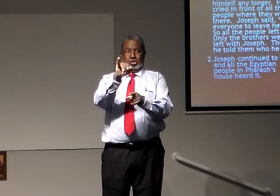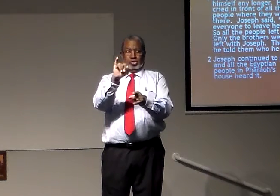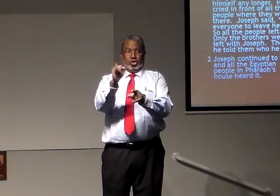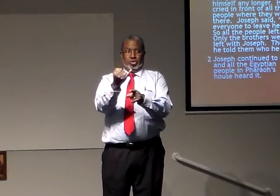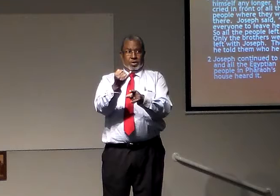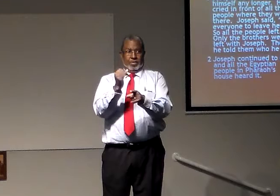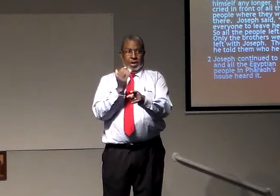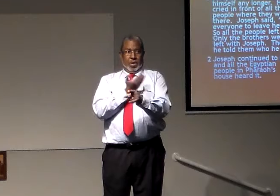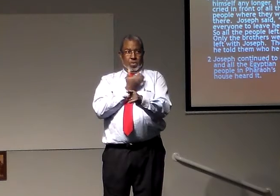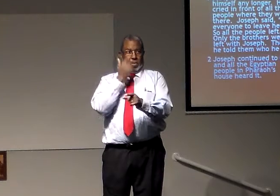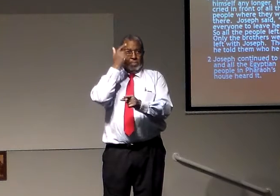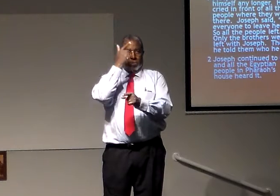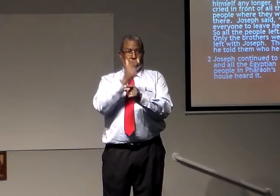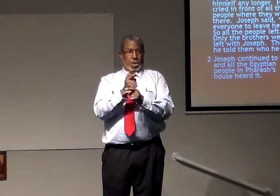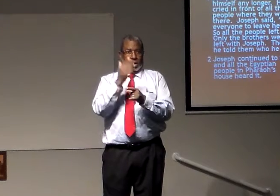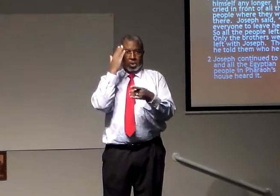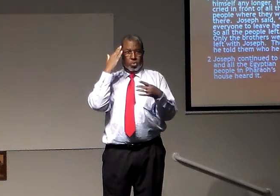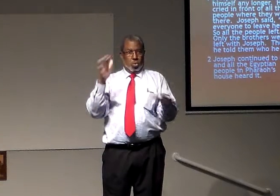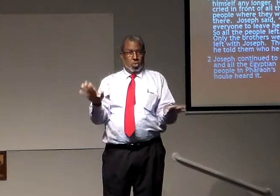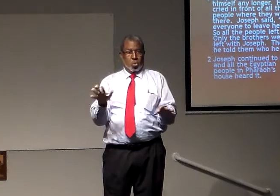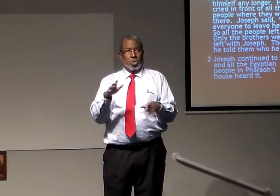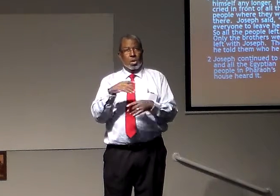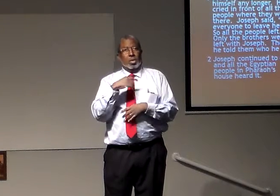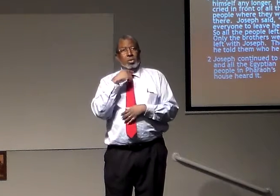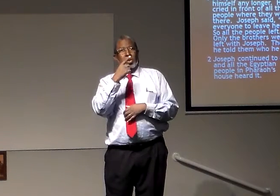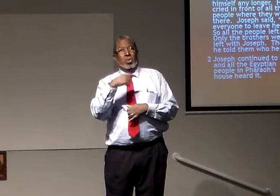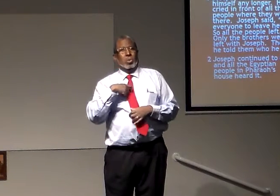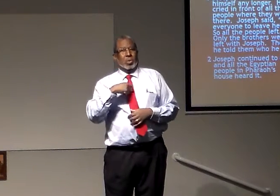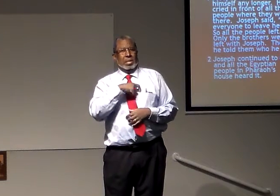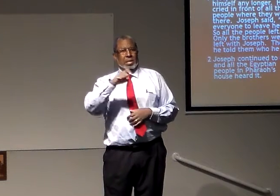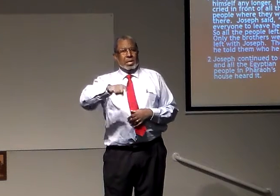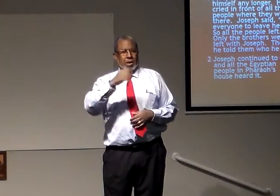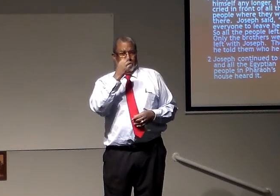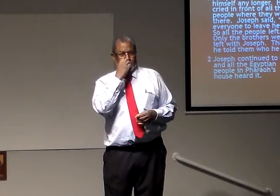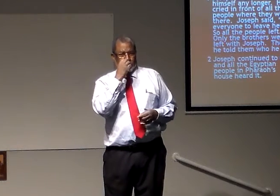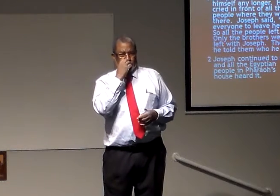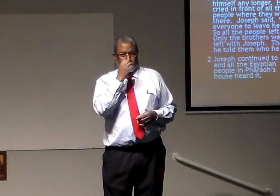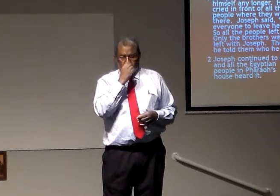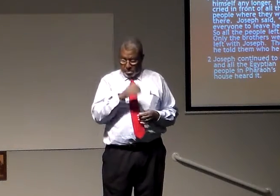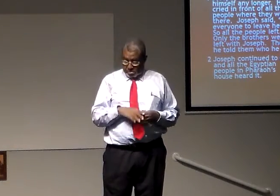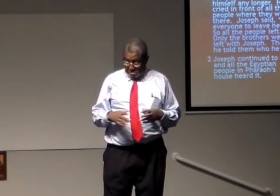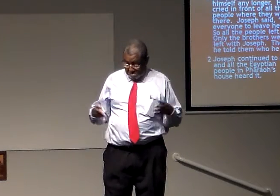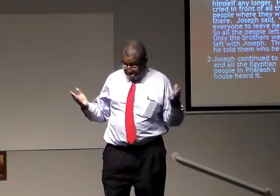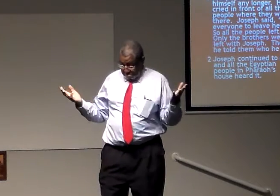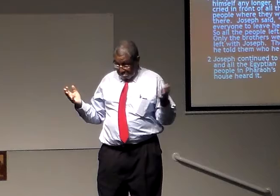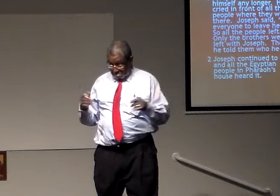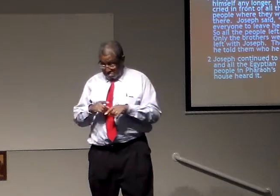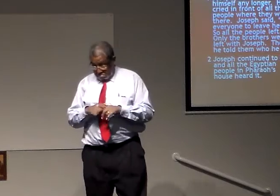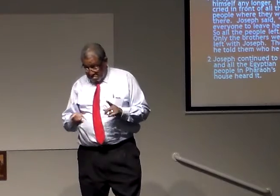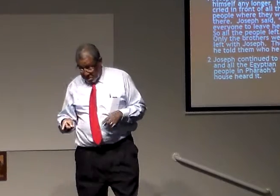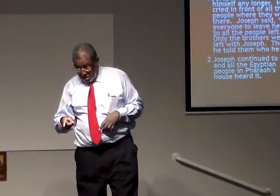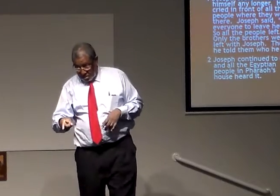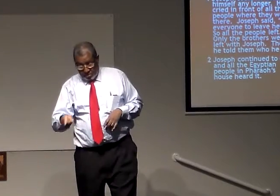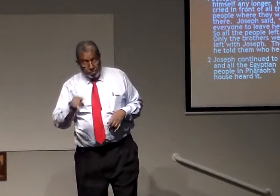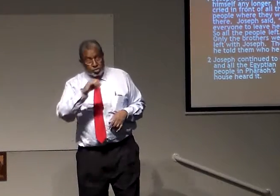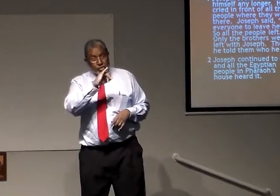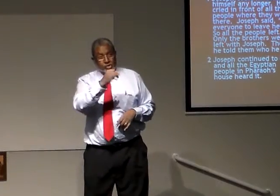realize that's Joseph, our brother. They didn't know that. They said, we need food. What did Joseph